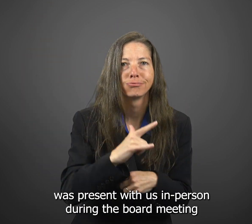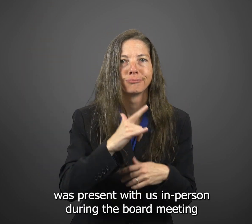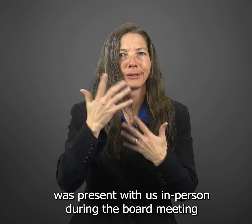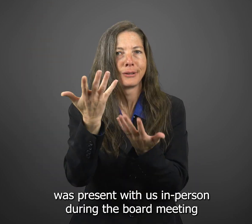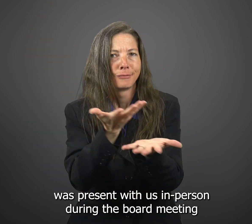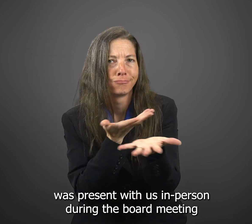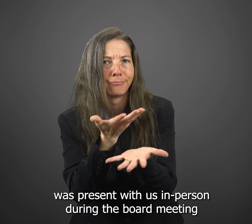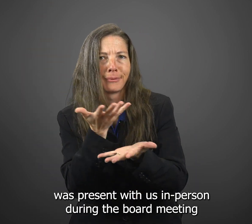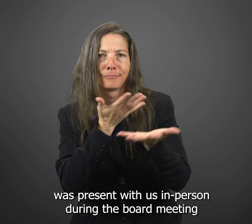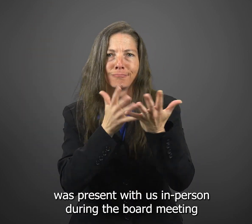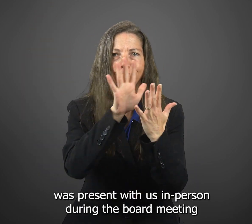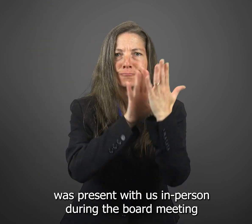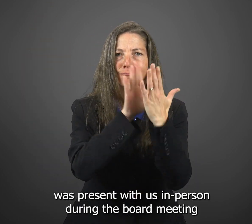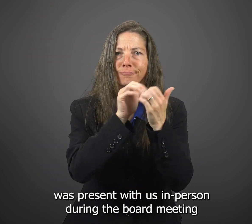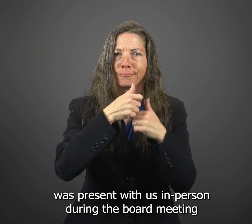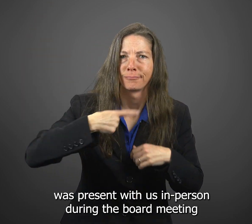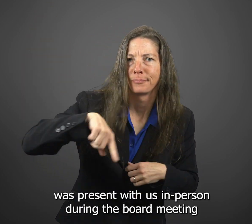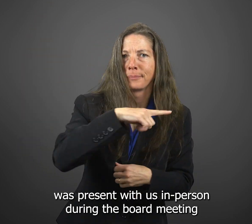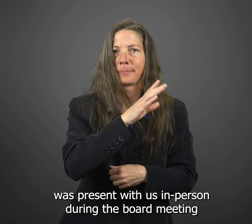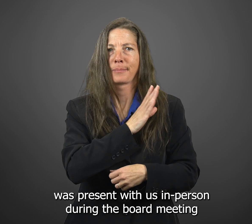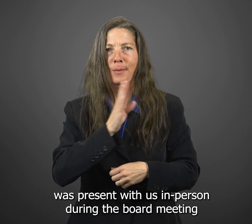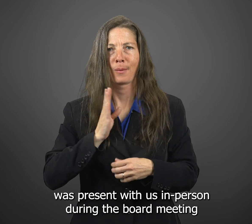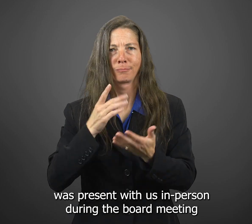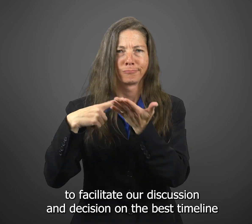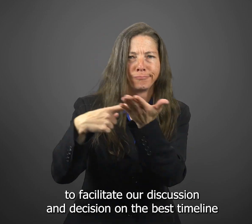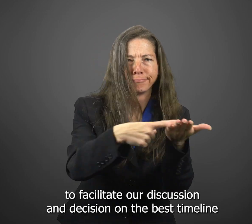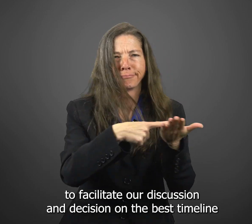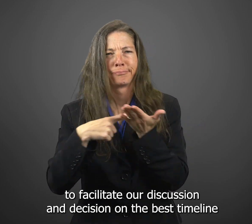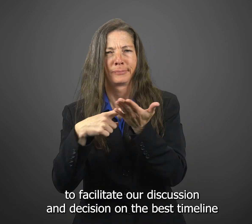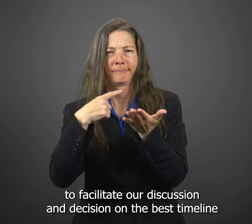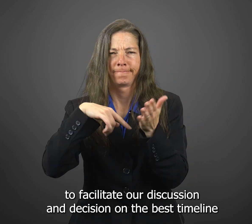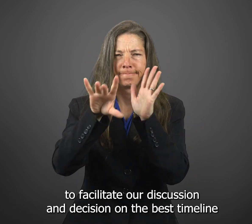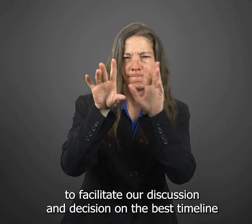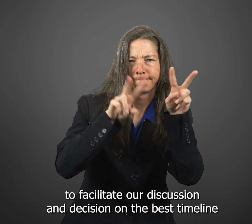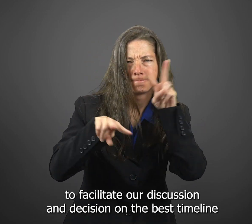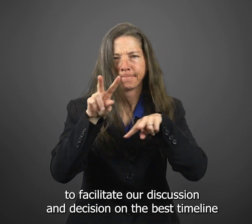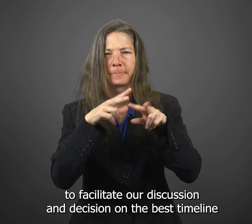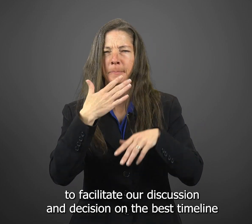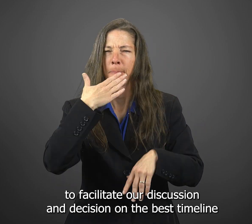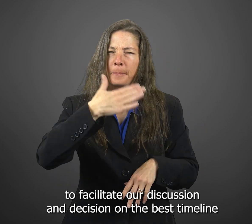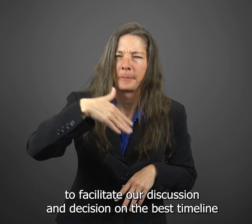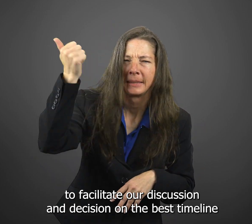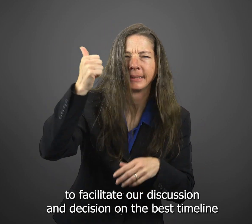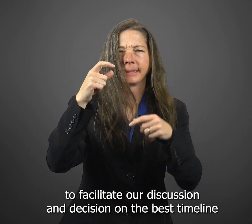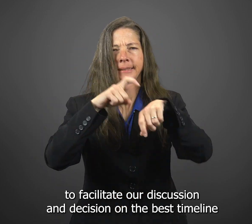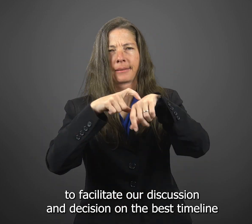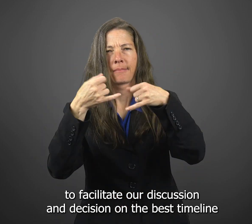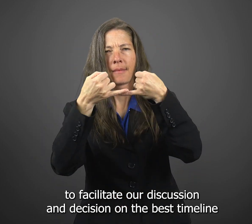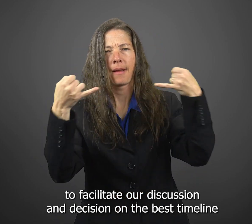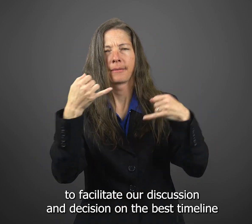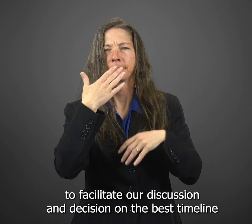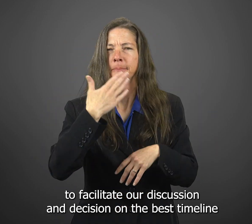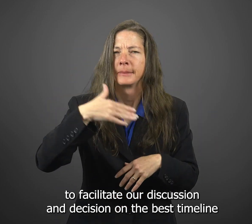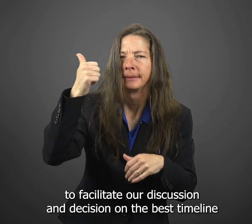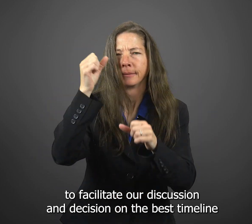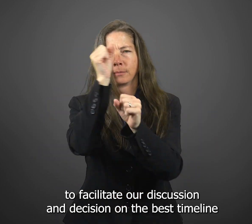us in person during the board meeting to facilitate our discussion and decision on the best timeline